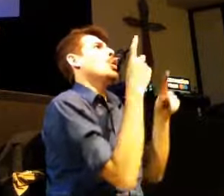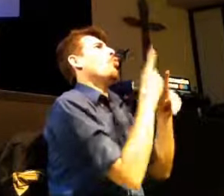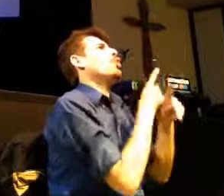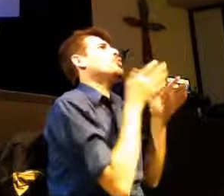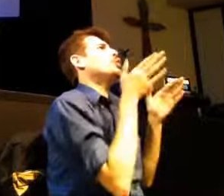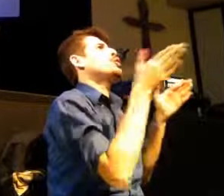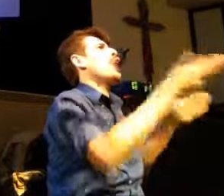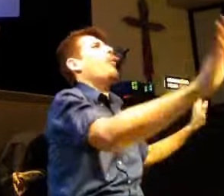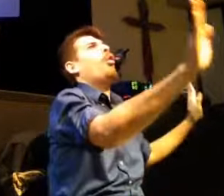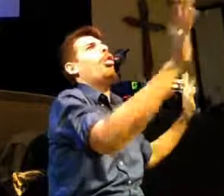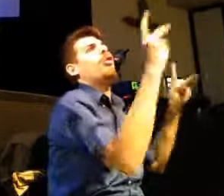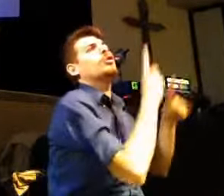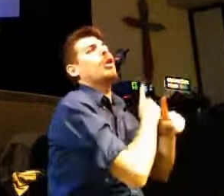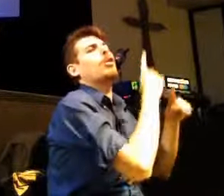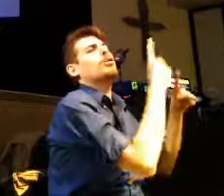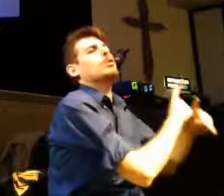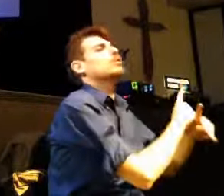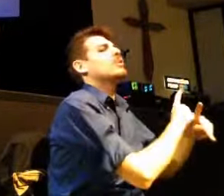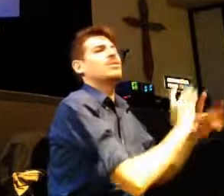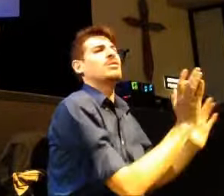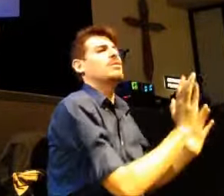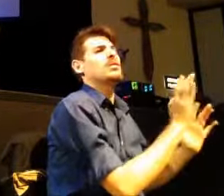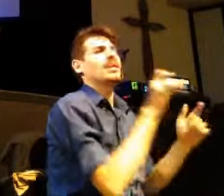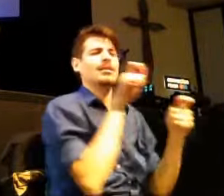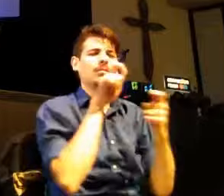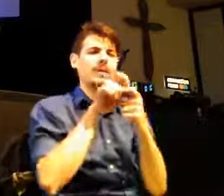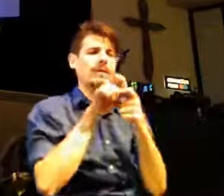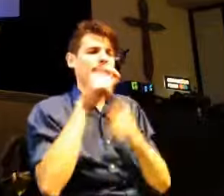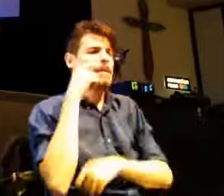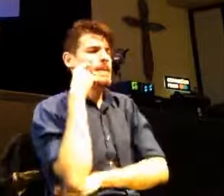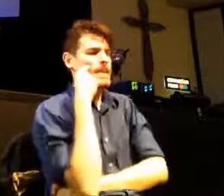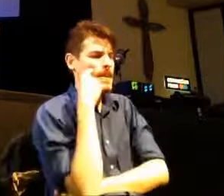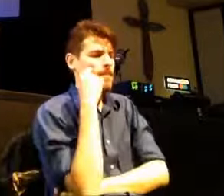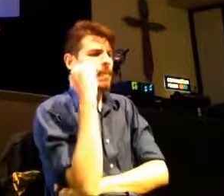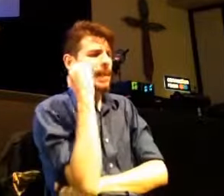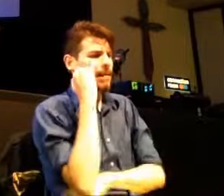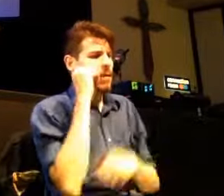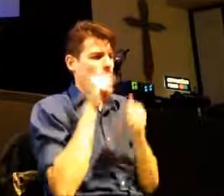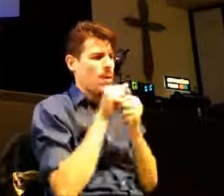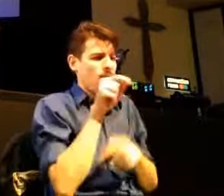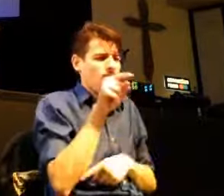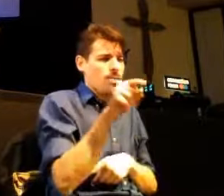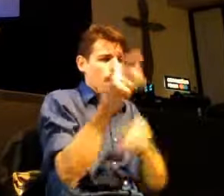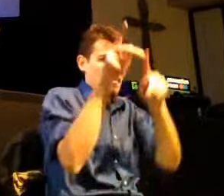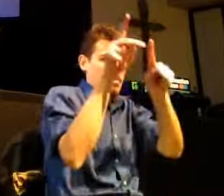can actually walk you through some of the things that you're most afraid of.